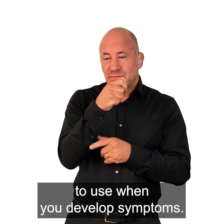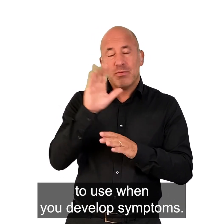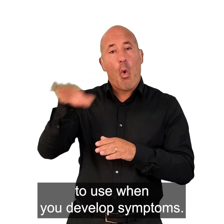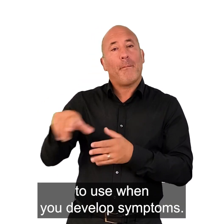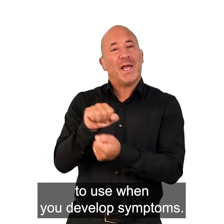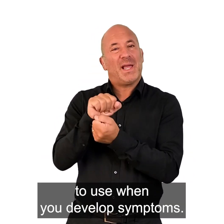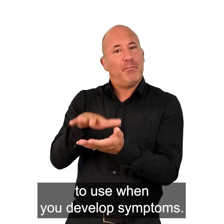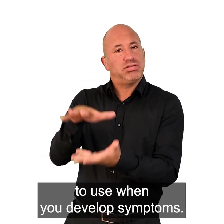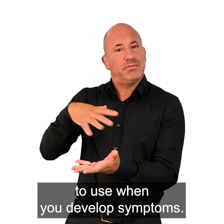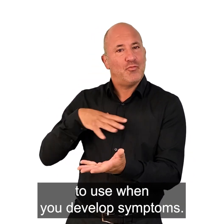symptoms.